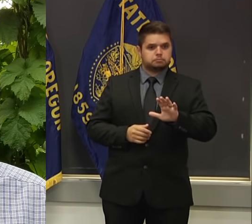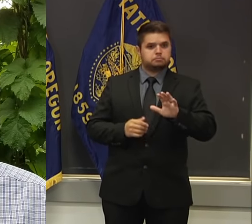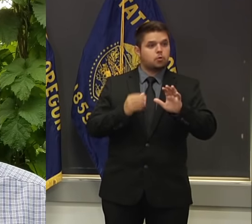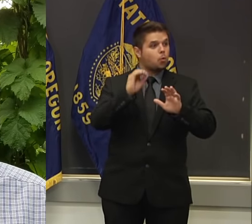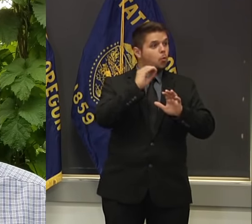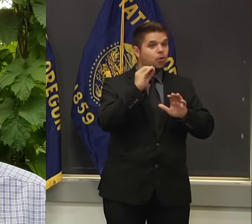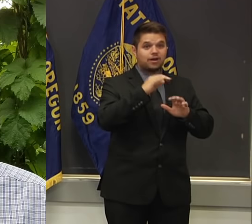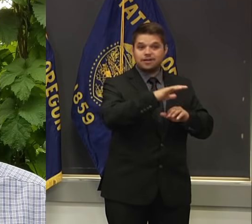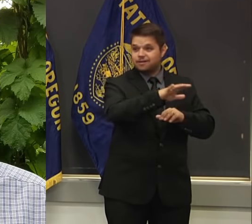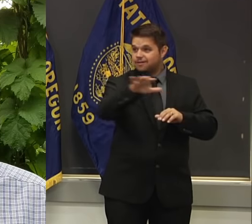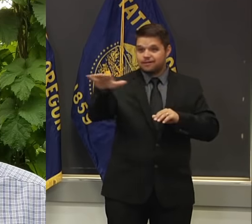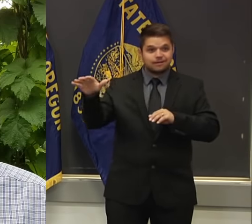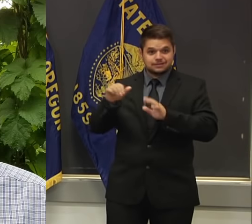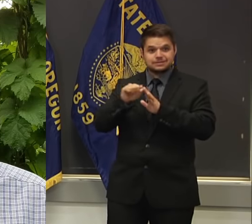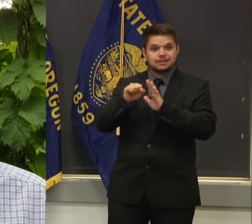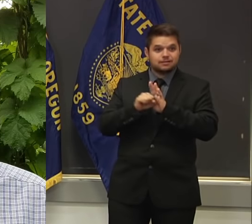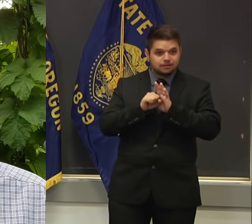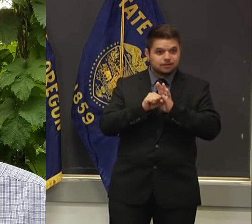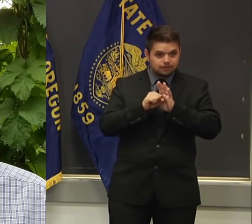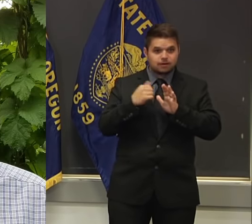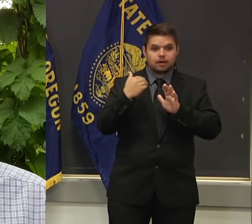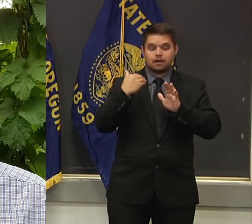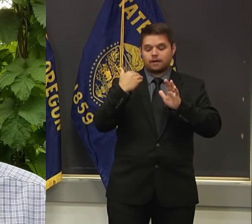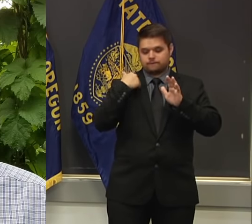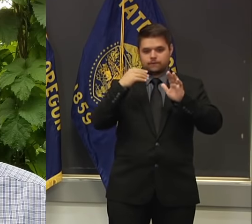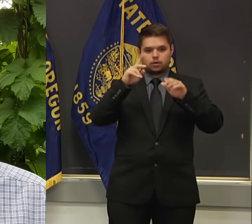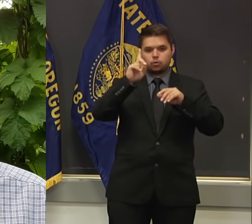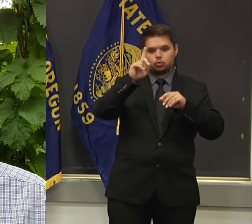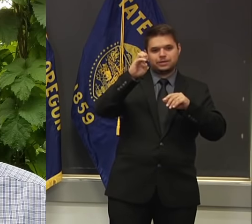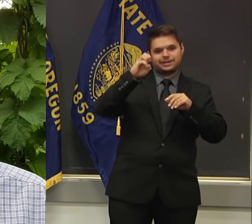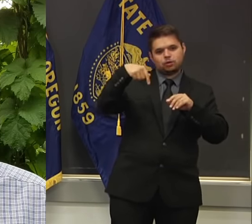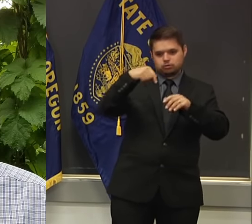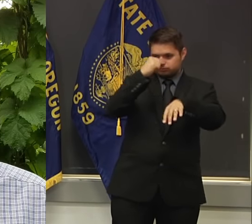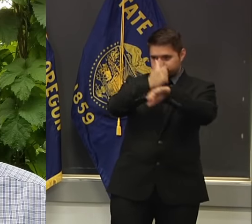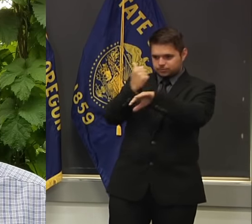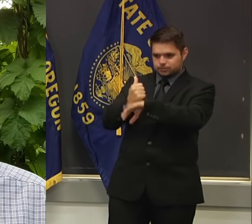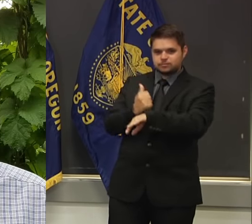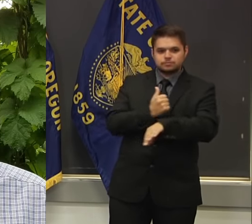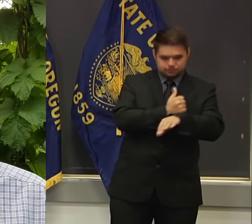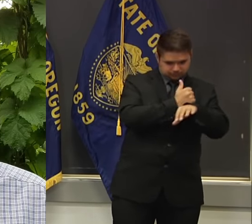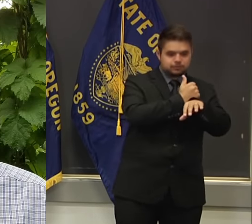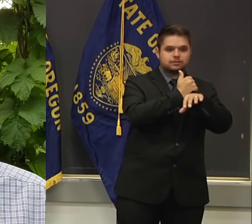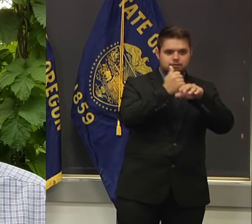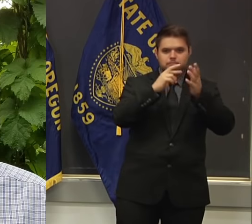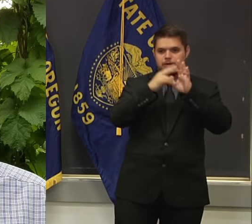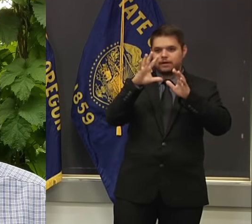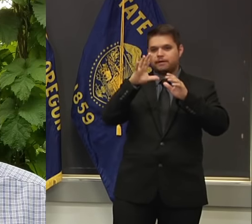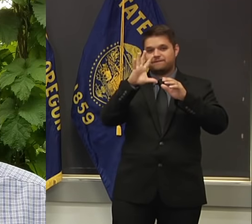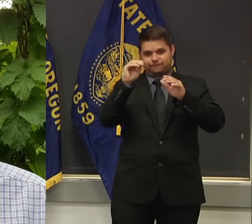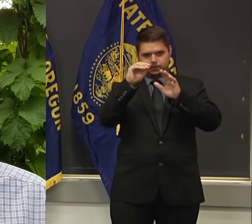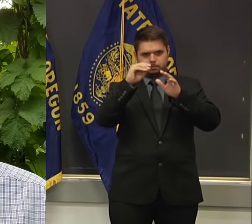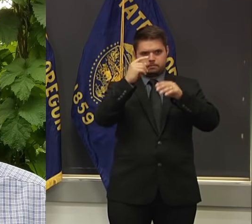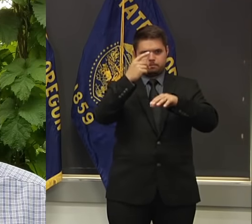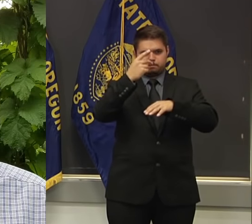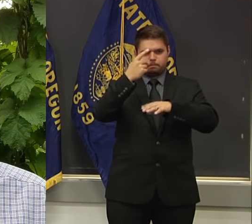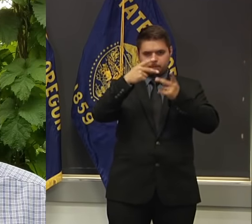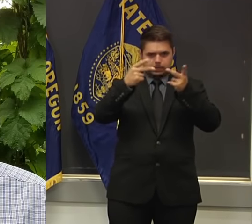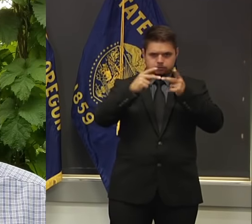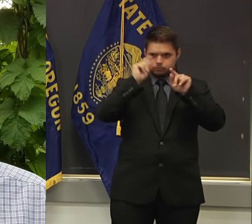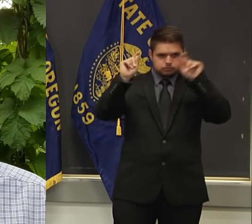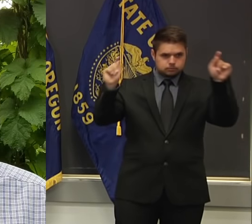the state, and they've been showing record poor air quality from wildfire smoke over the last few days. So, in